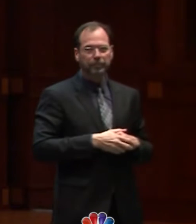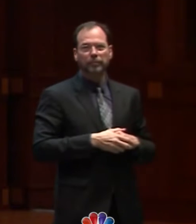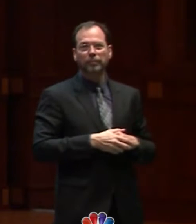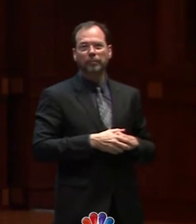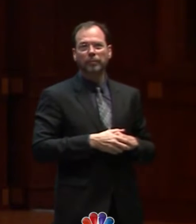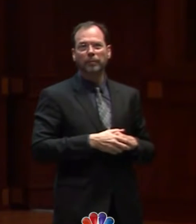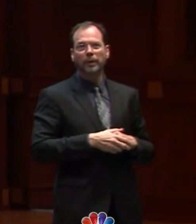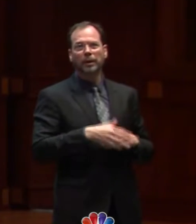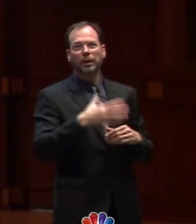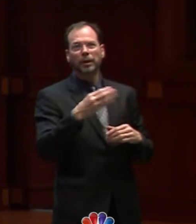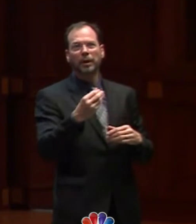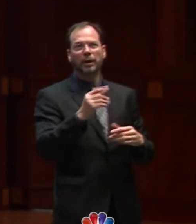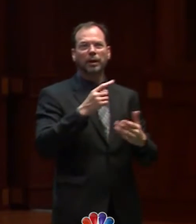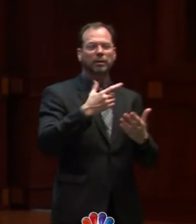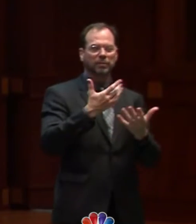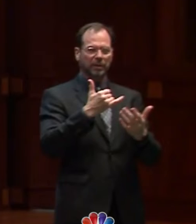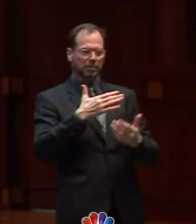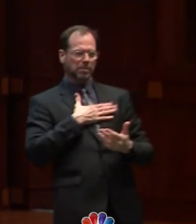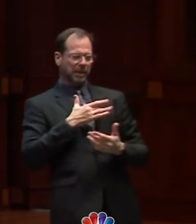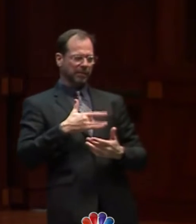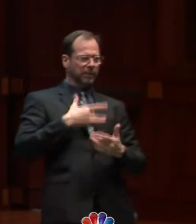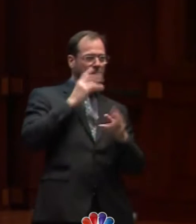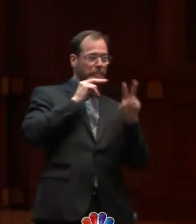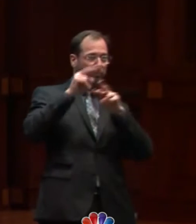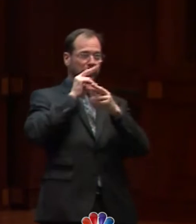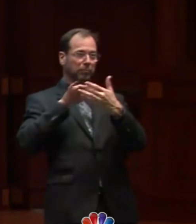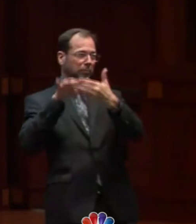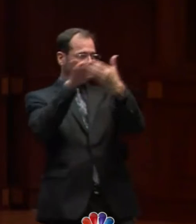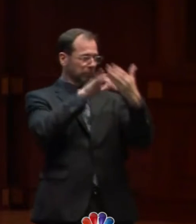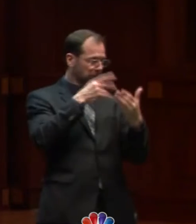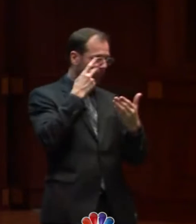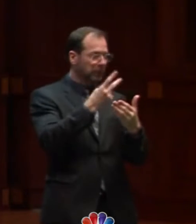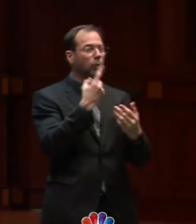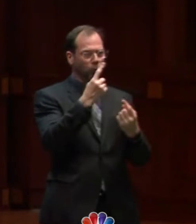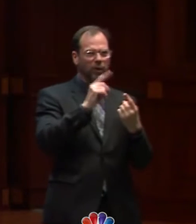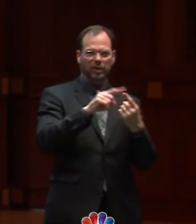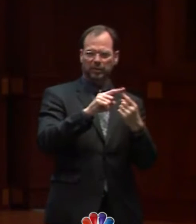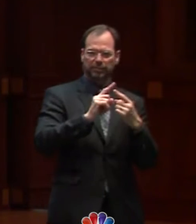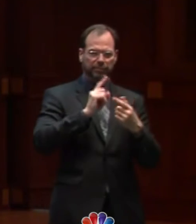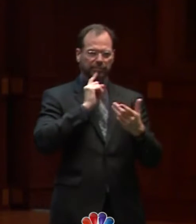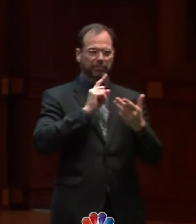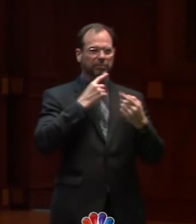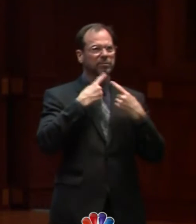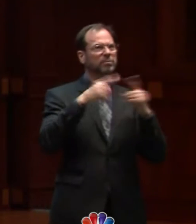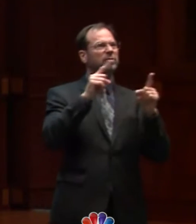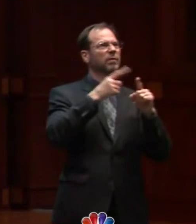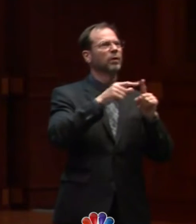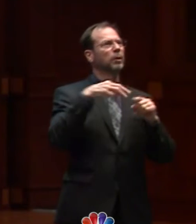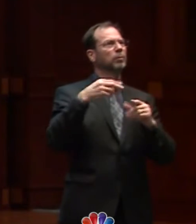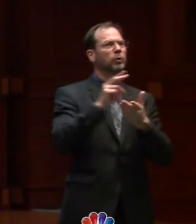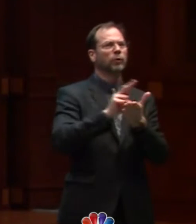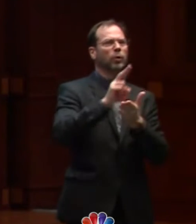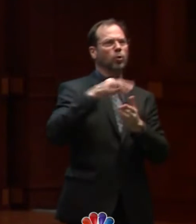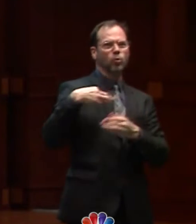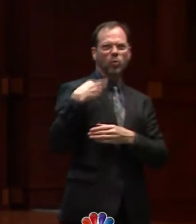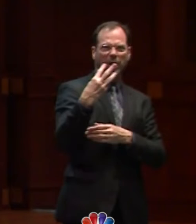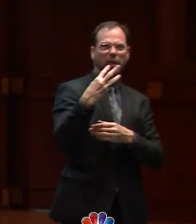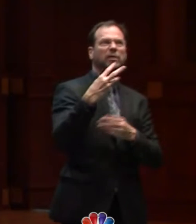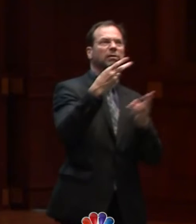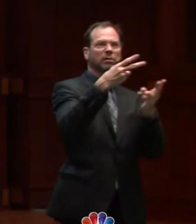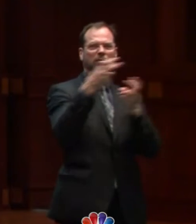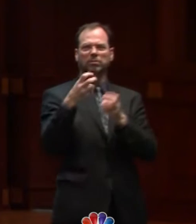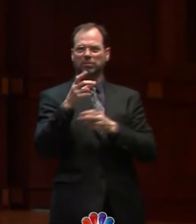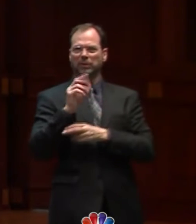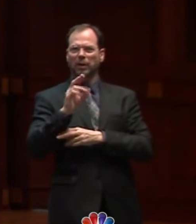you would, prognostications that I have seen, including the one that was issued by the University of Washington that has been utilized by